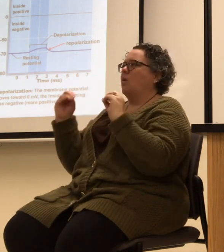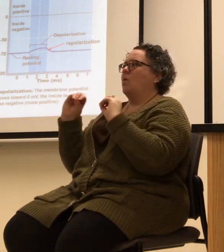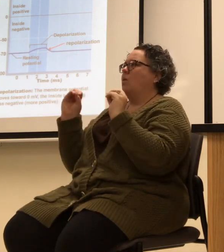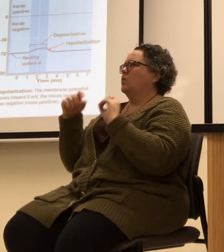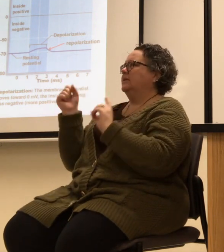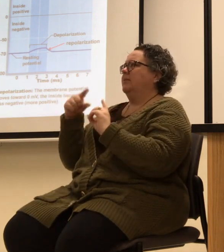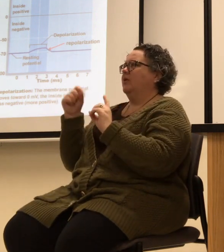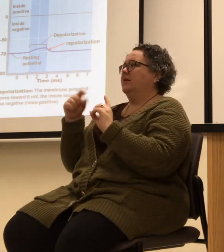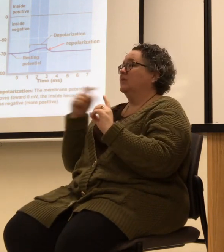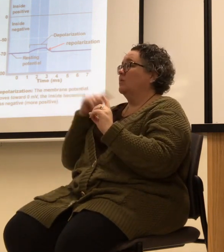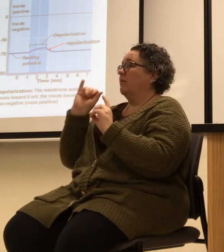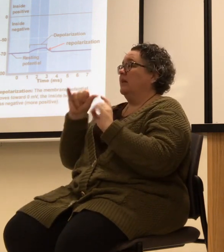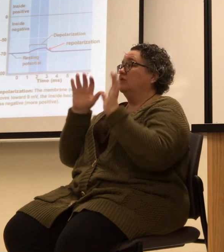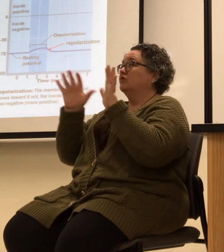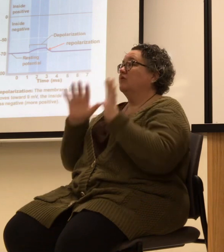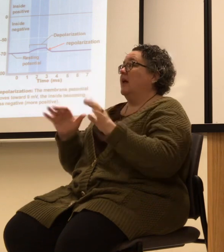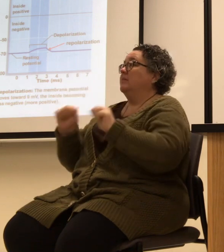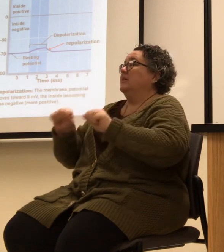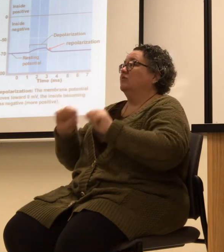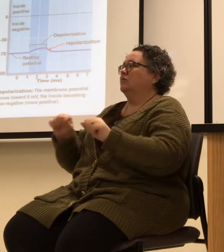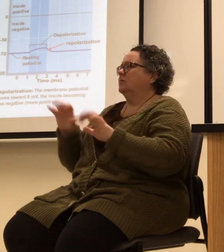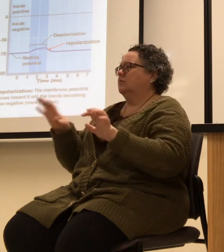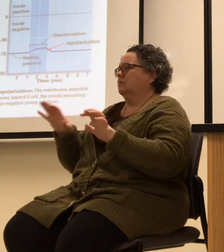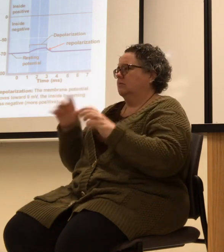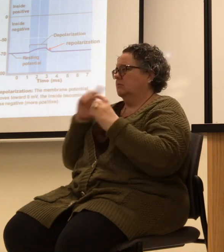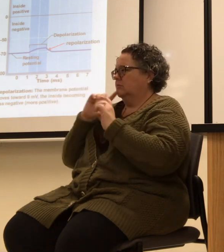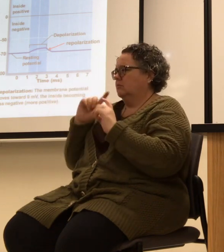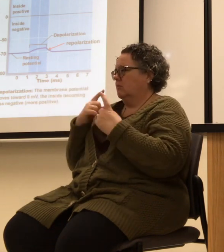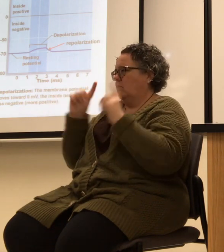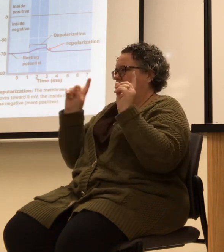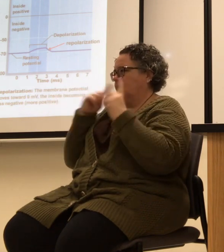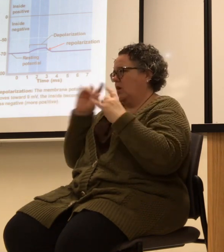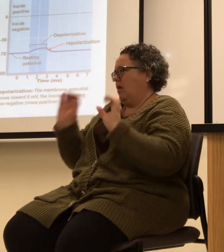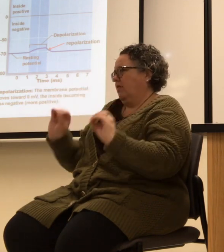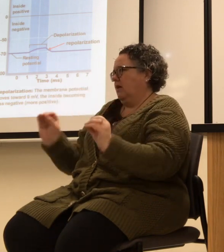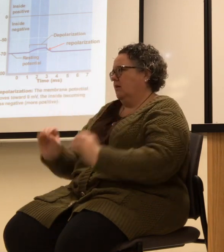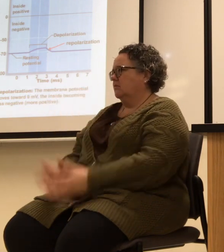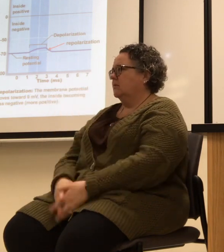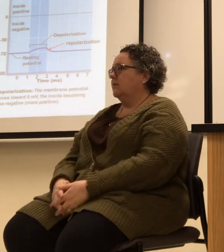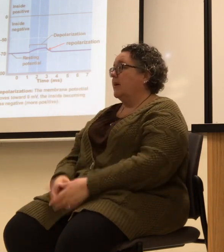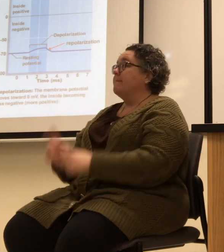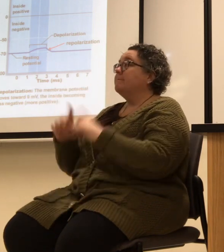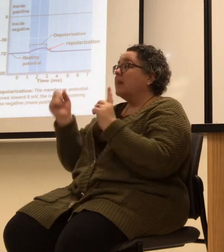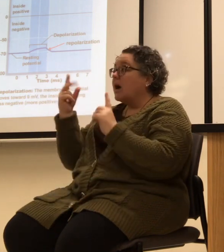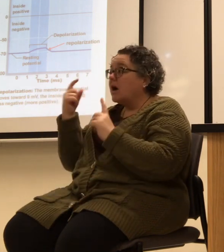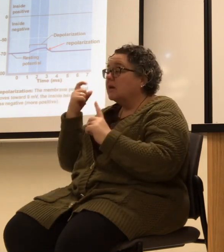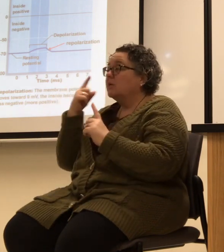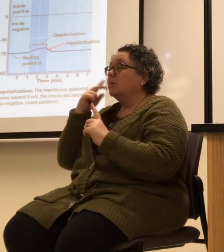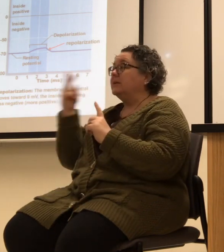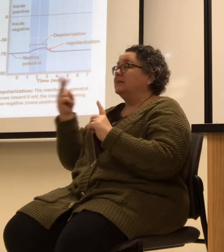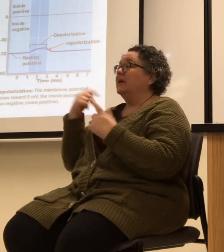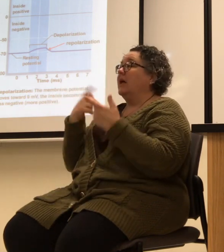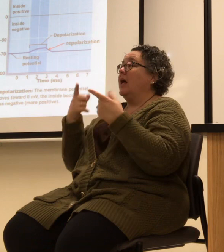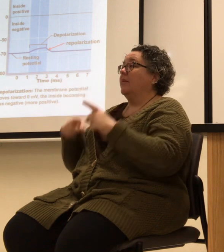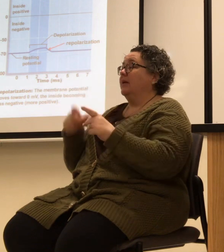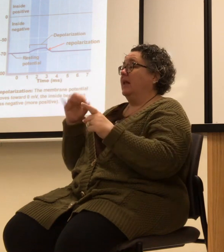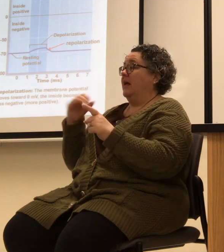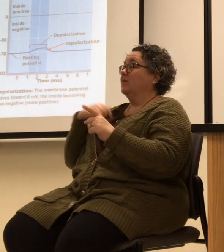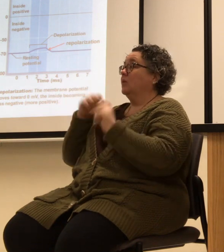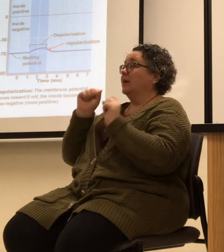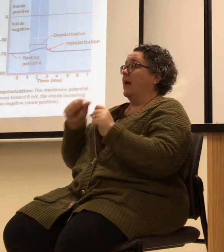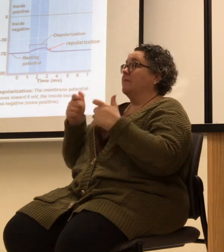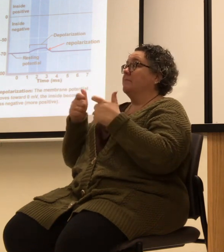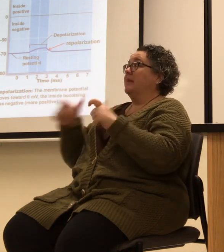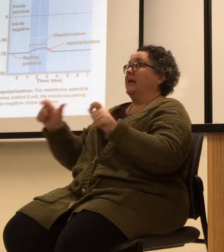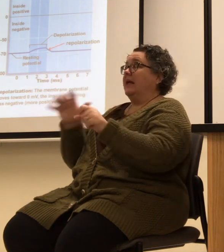these graded potentials, I guess, were for nothing. Okay. But what we'll see is if you can give it a big enough